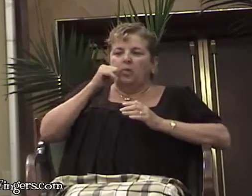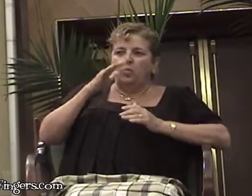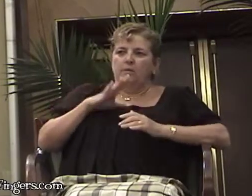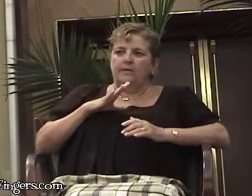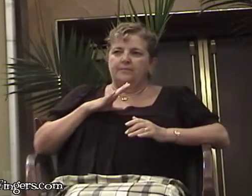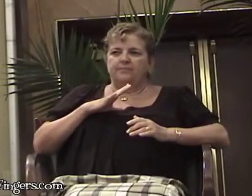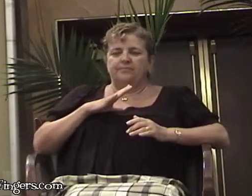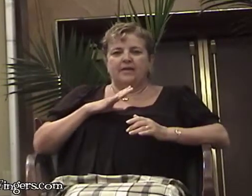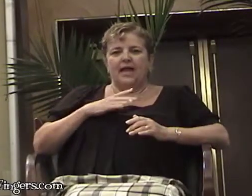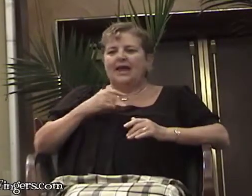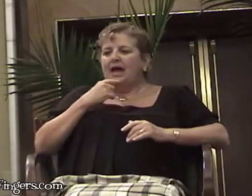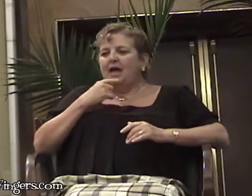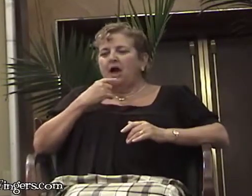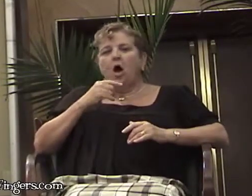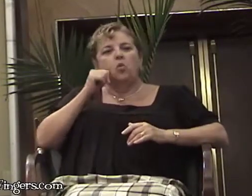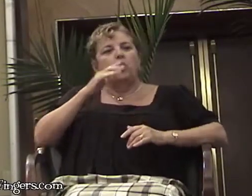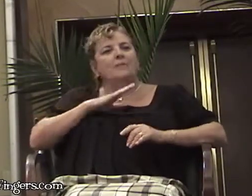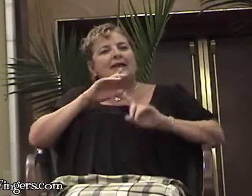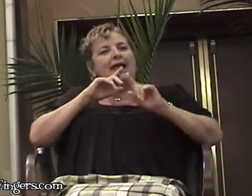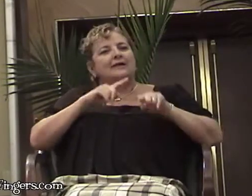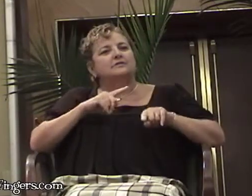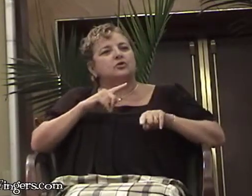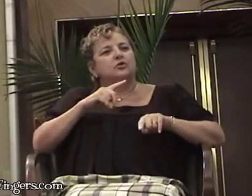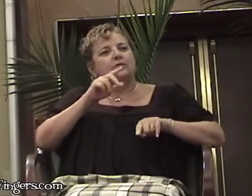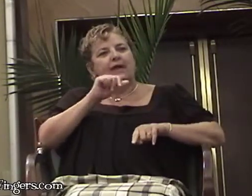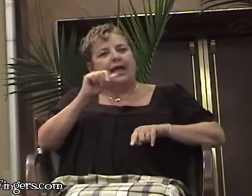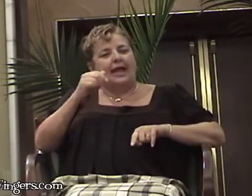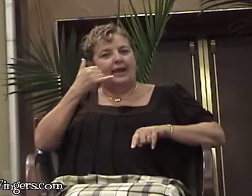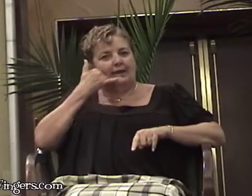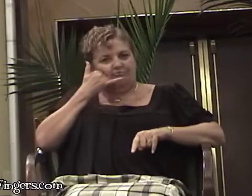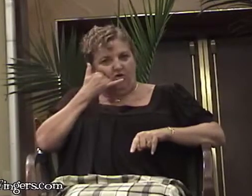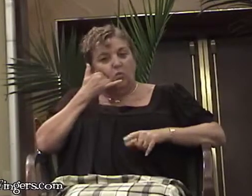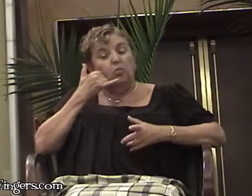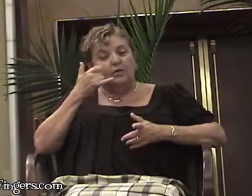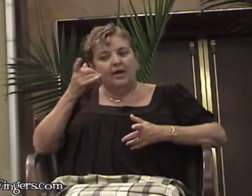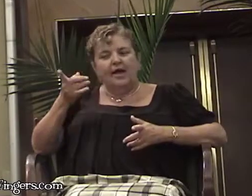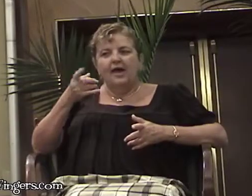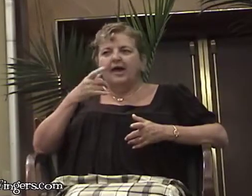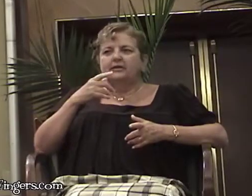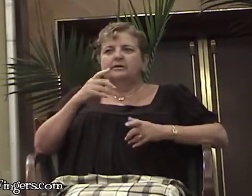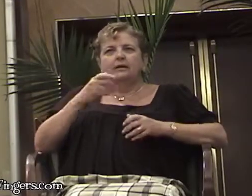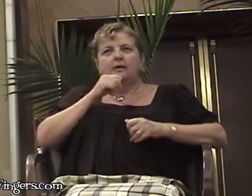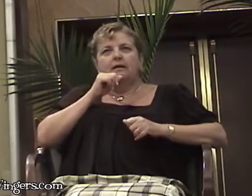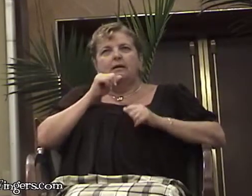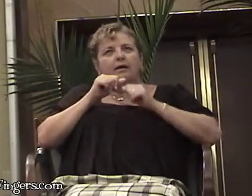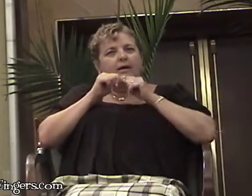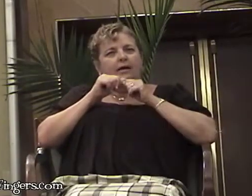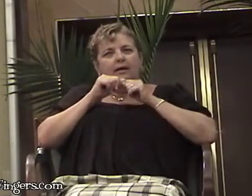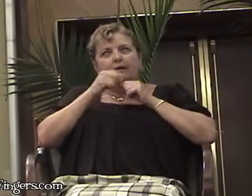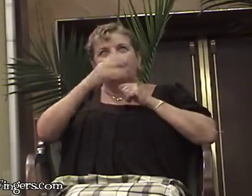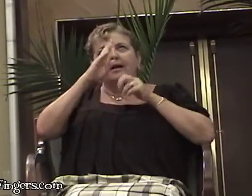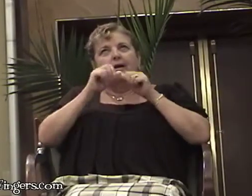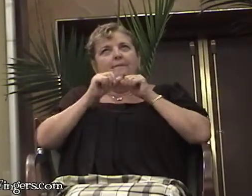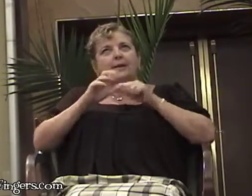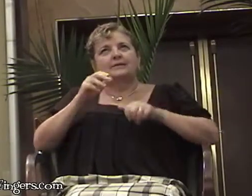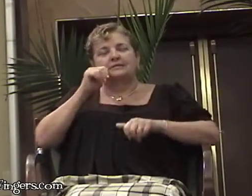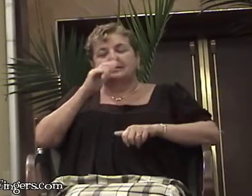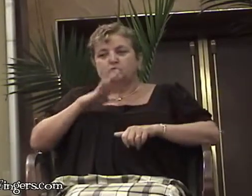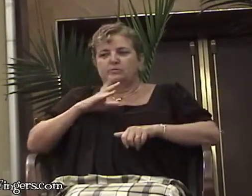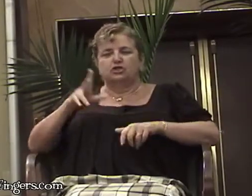everything that was going on in my sad, miserable life, and God bless her, she listened patiently. And when I got done, she said, listen, why don't you drive over to Hahnemann Hospital? Somebody will be waiting